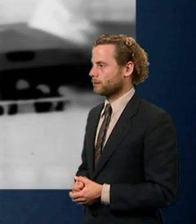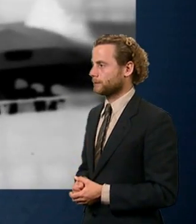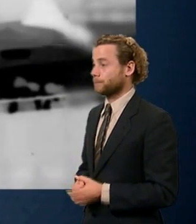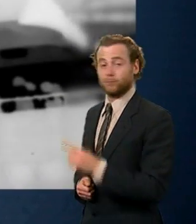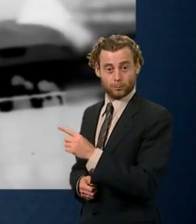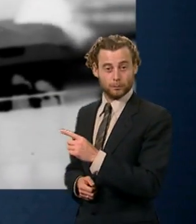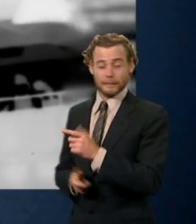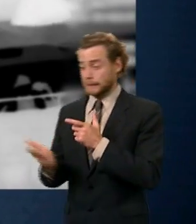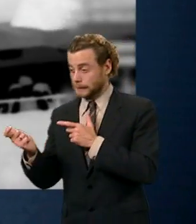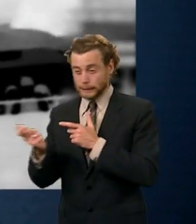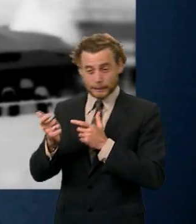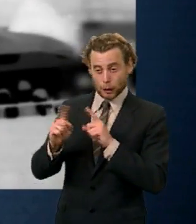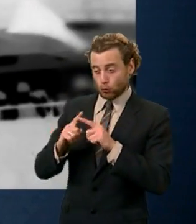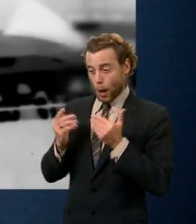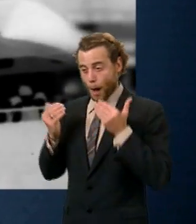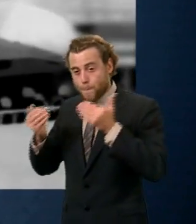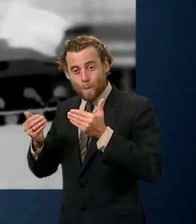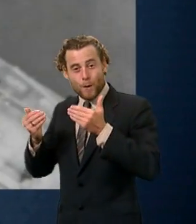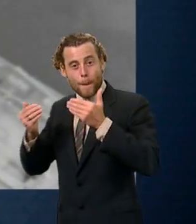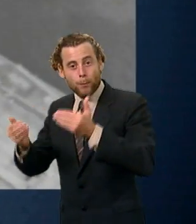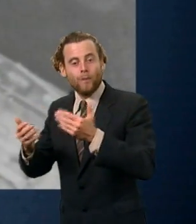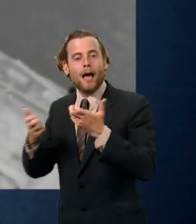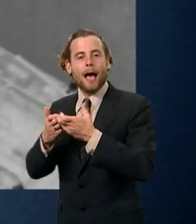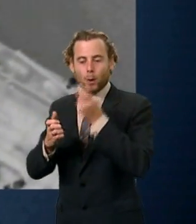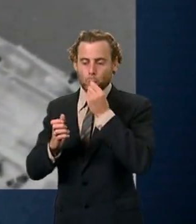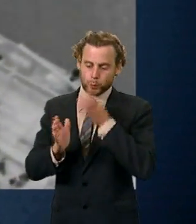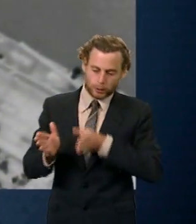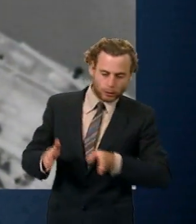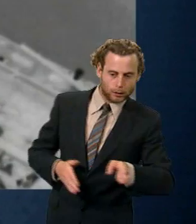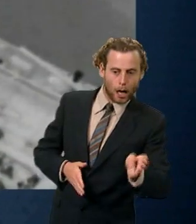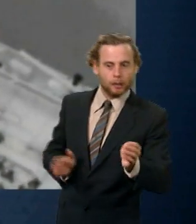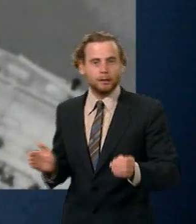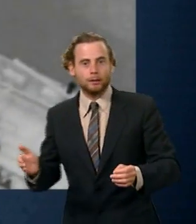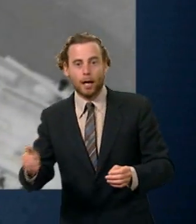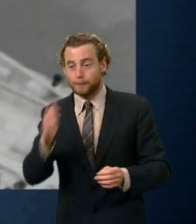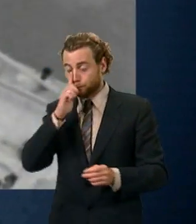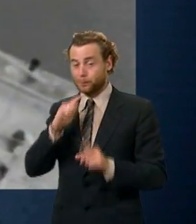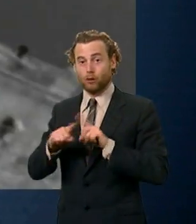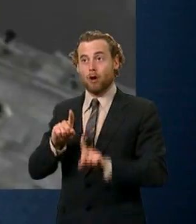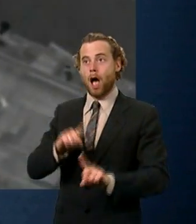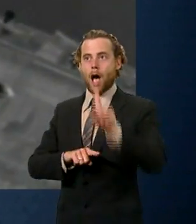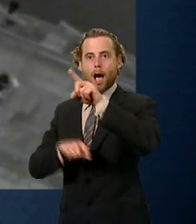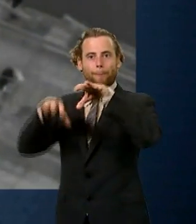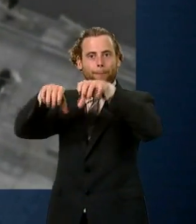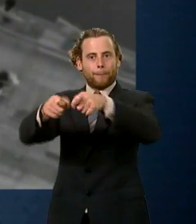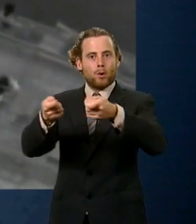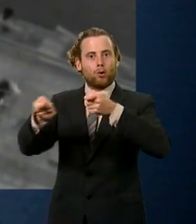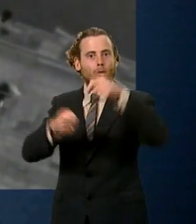They fought their way forward along the sides of the ship to take control of the bridge.